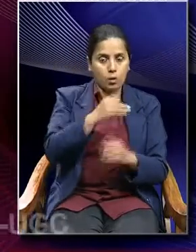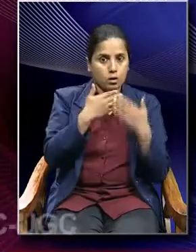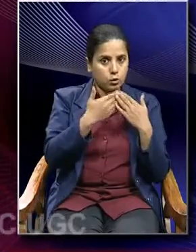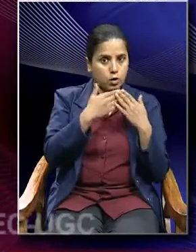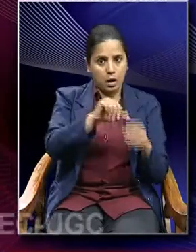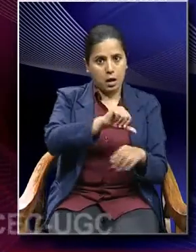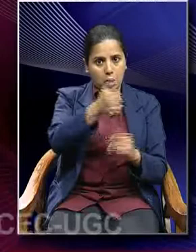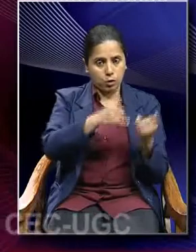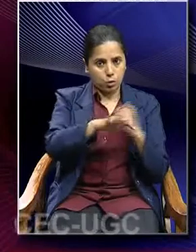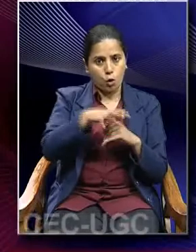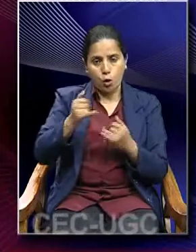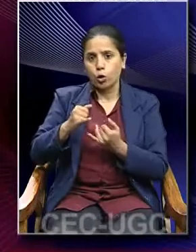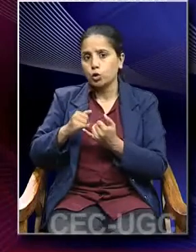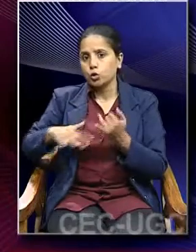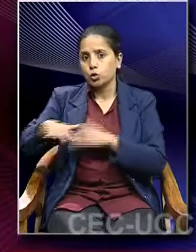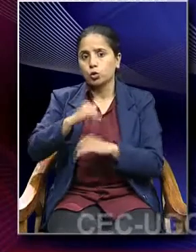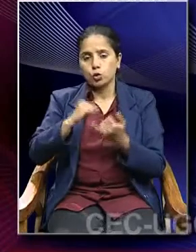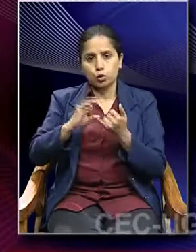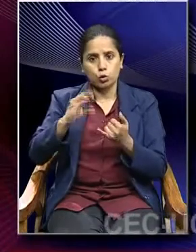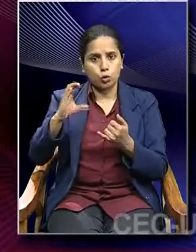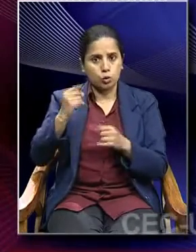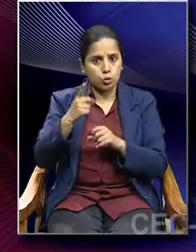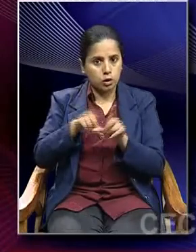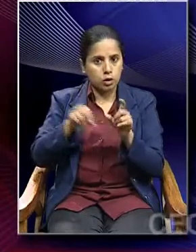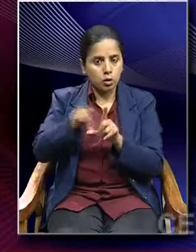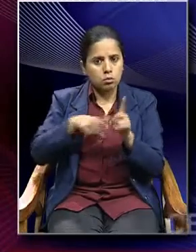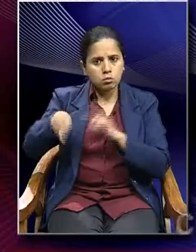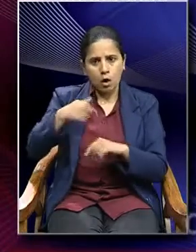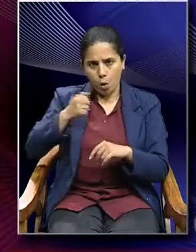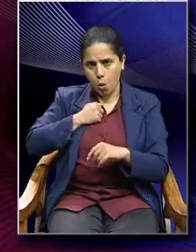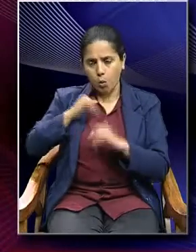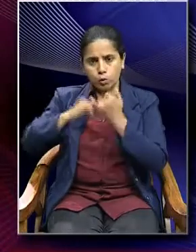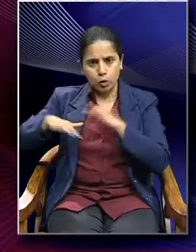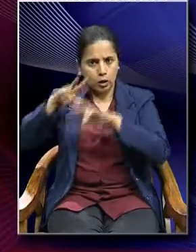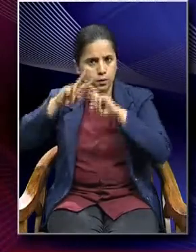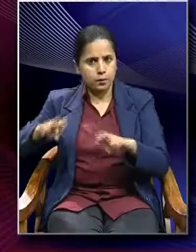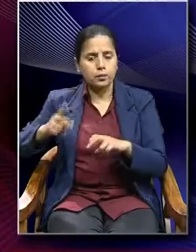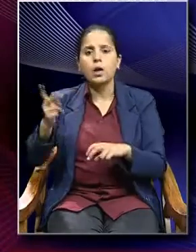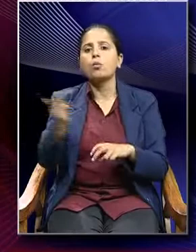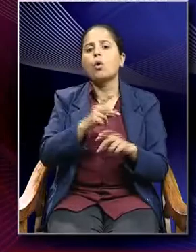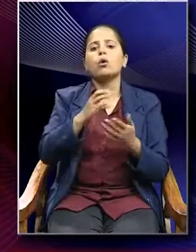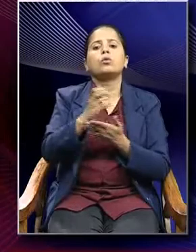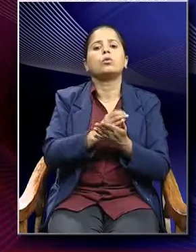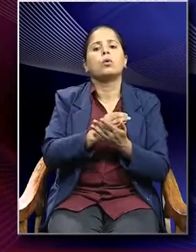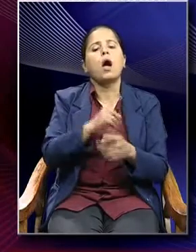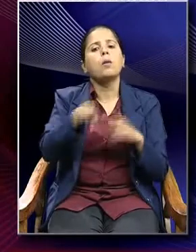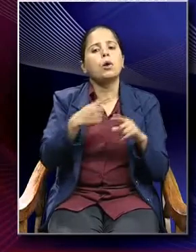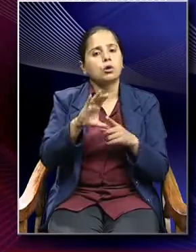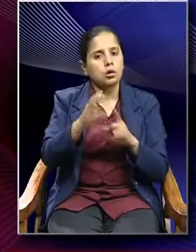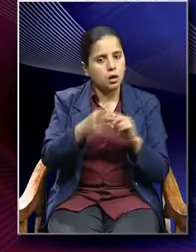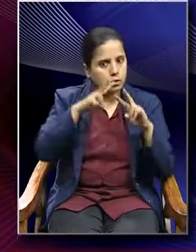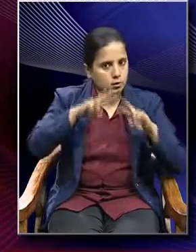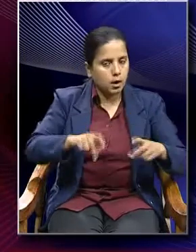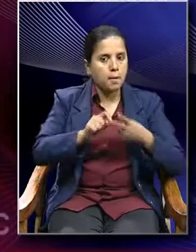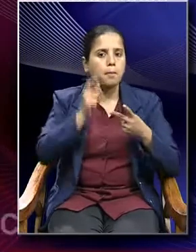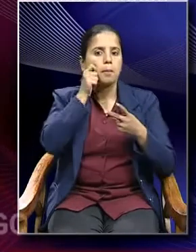other and sociologists studying own has been debated. So basically both the disciplines studies culture,